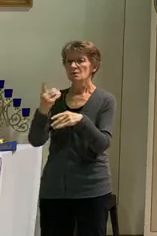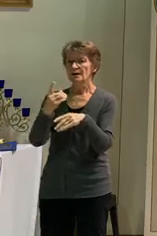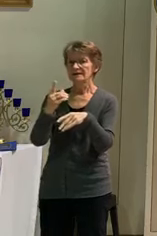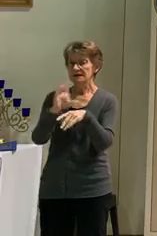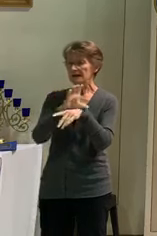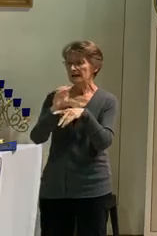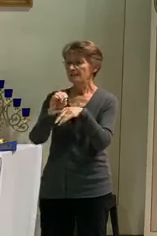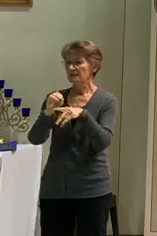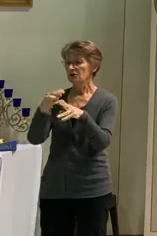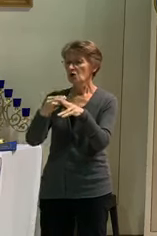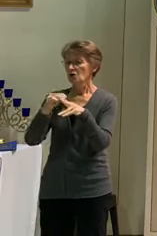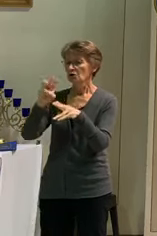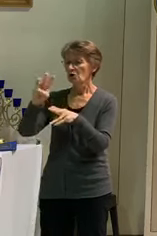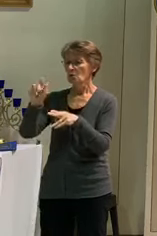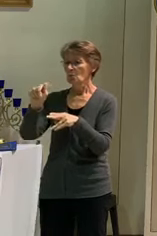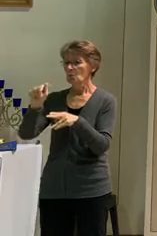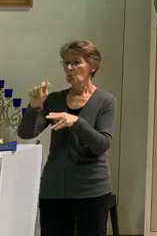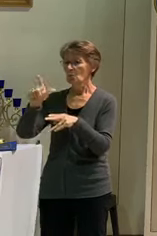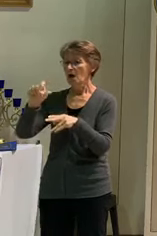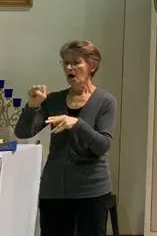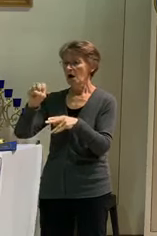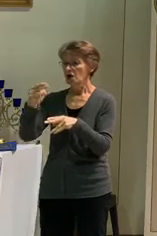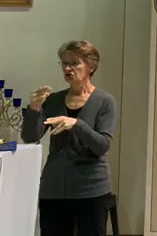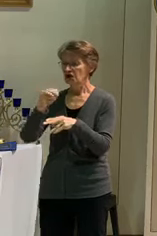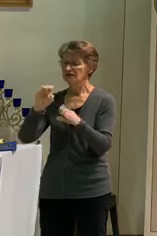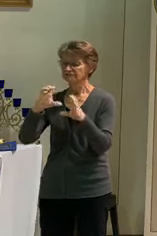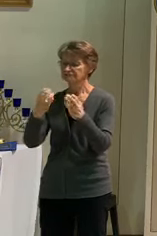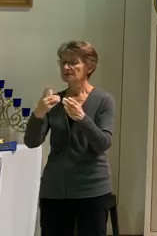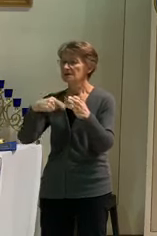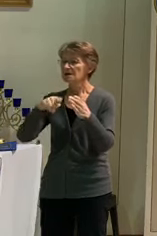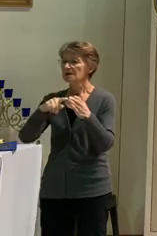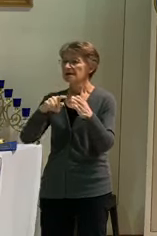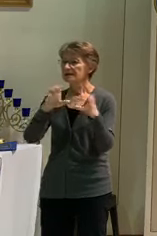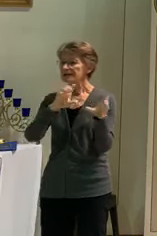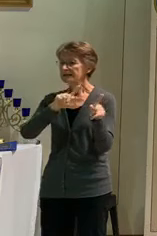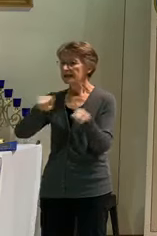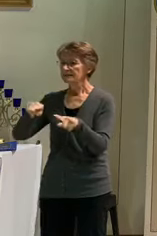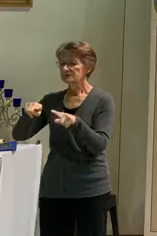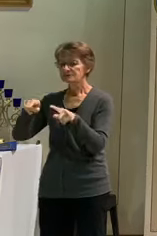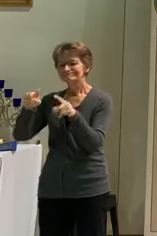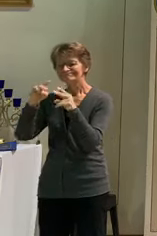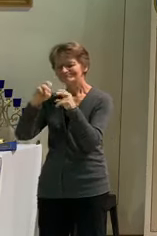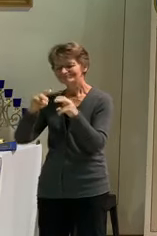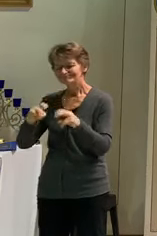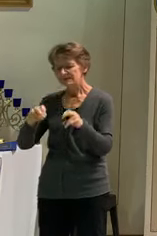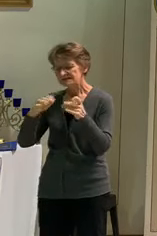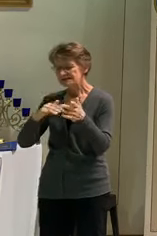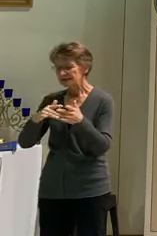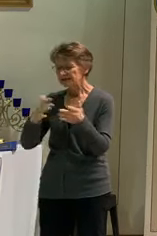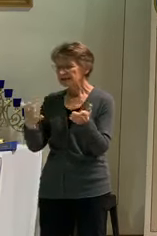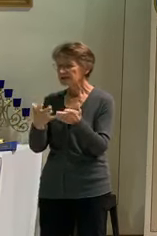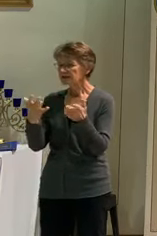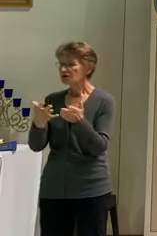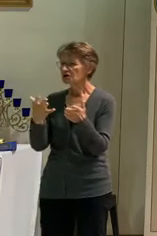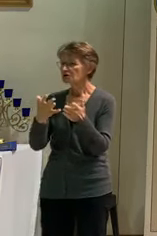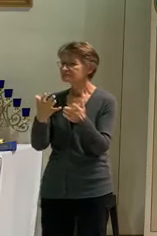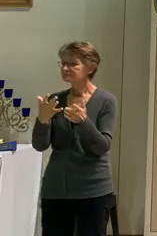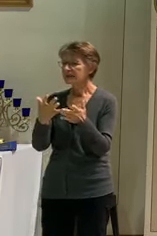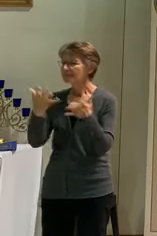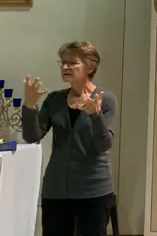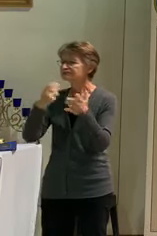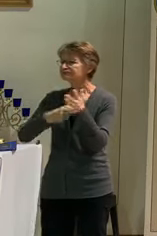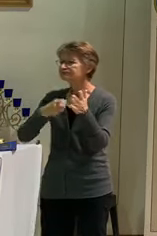& Associates come in and do a feasibility study, including interviewing random